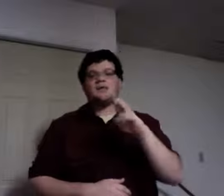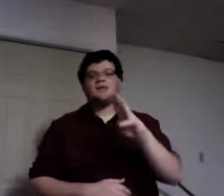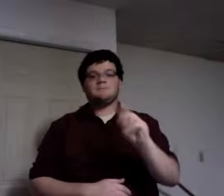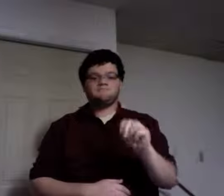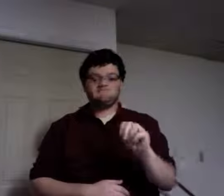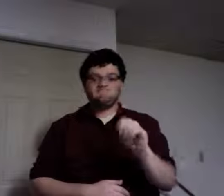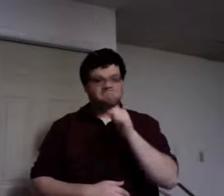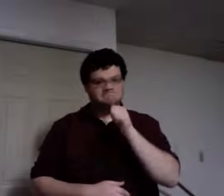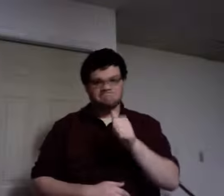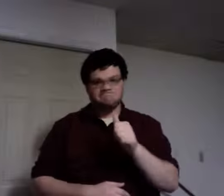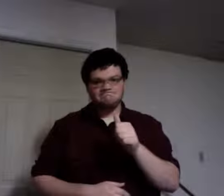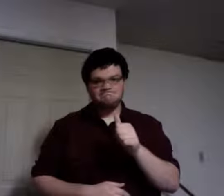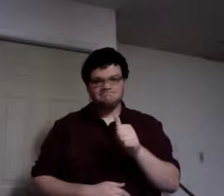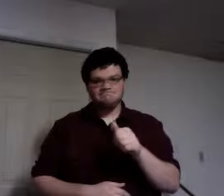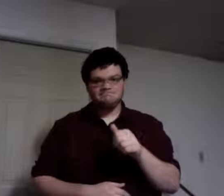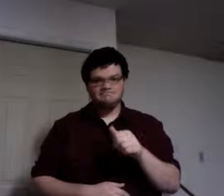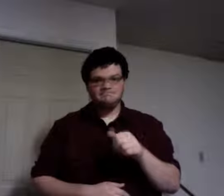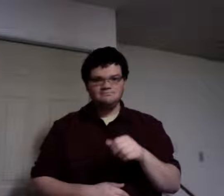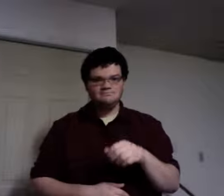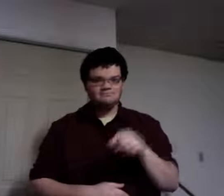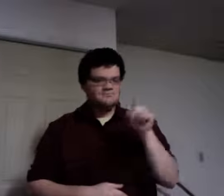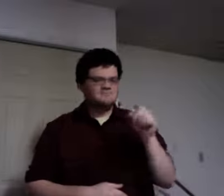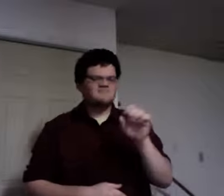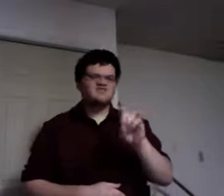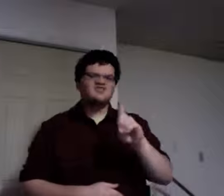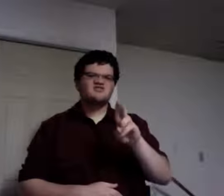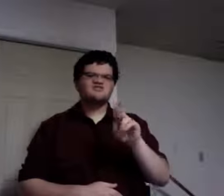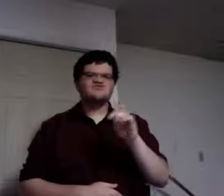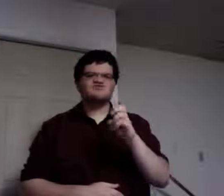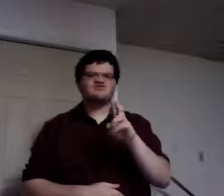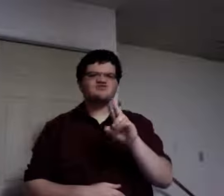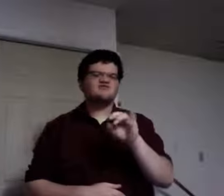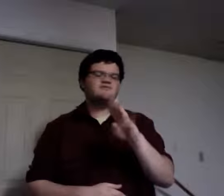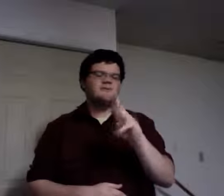protons. But then the deuterium keeps fusing, and then we eventually end up with